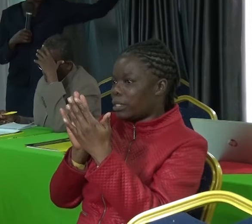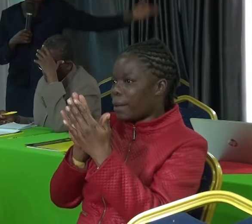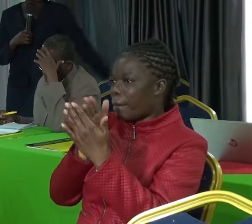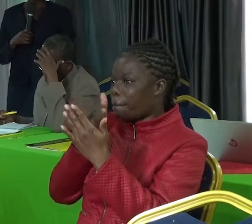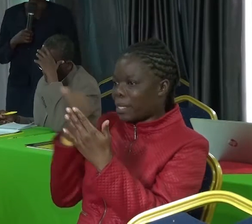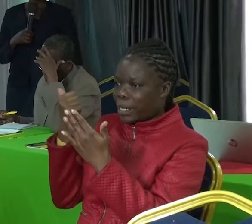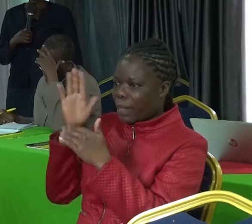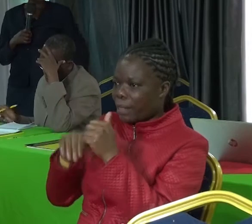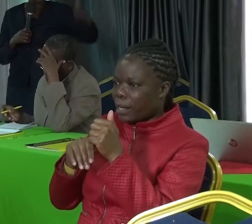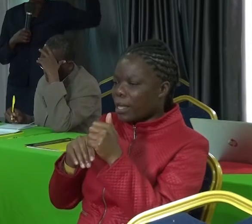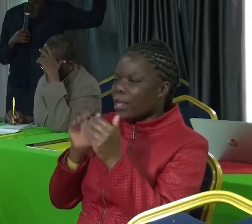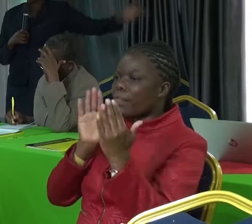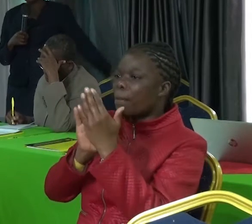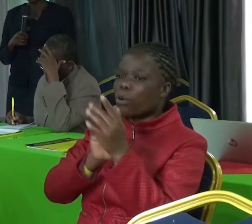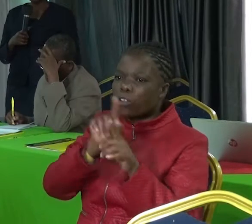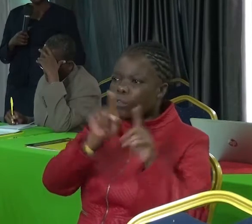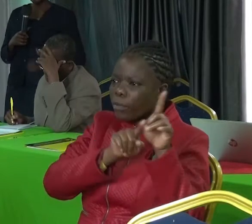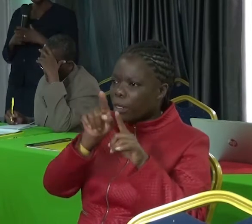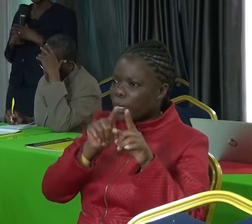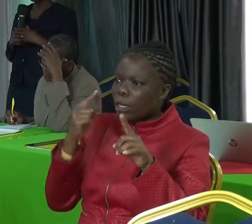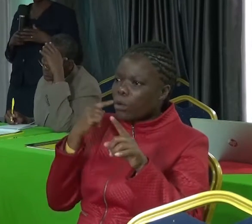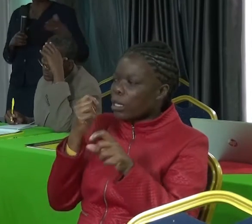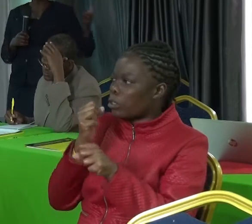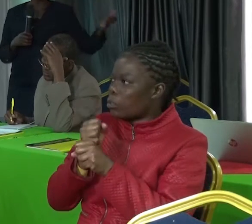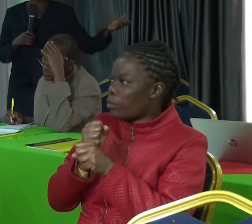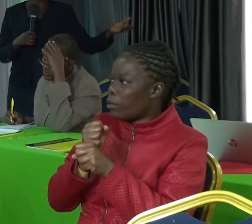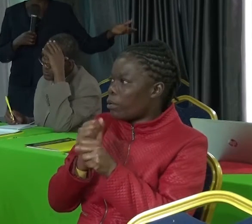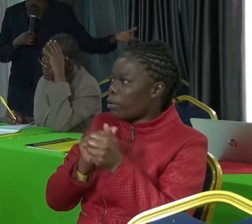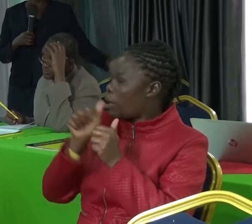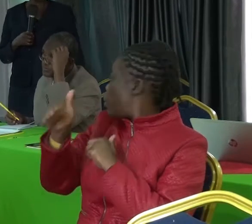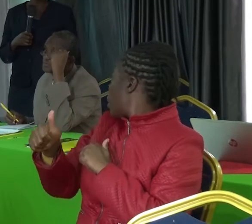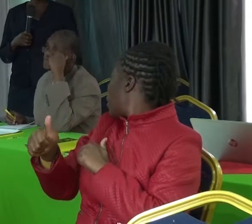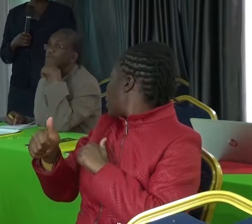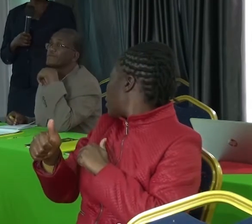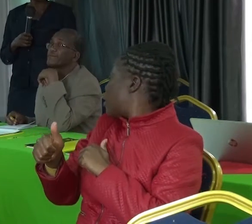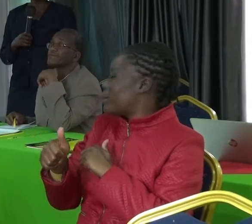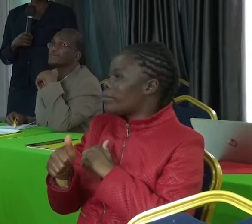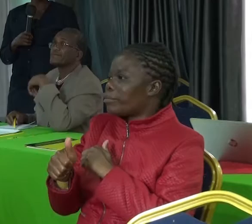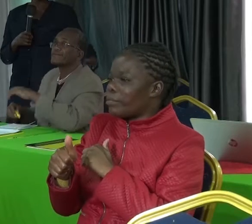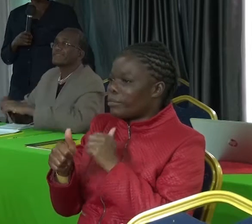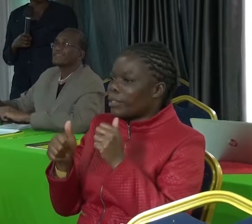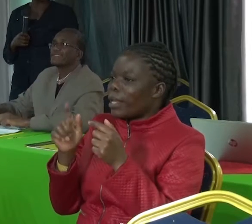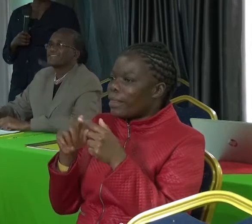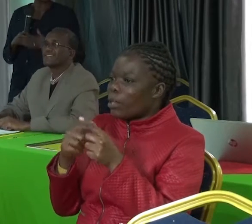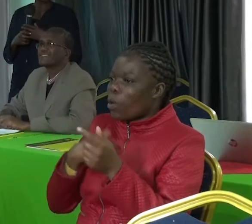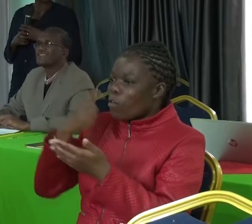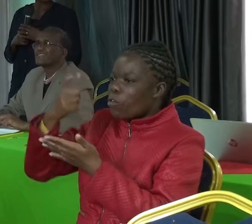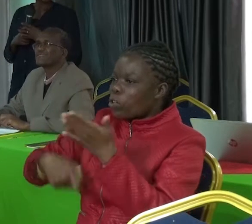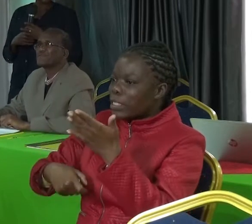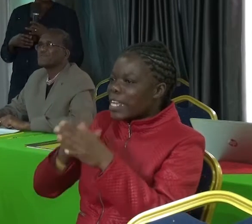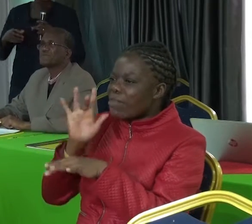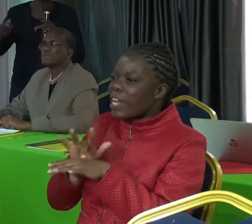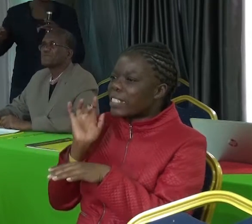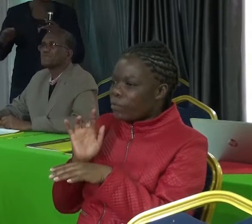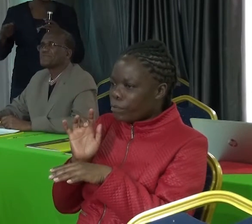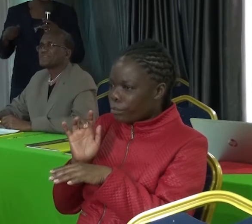traveling to a workshop far away, and also cost effective. You don't use so much money.